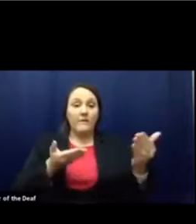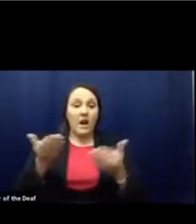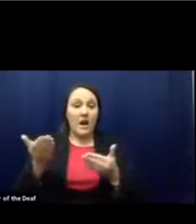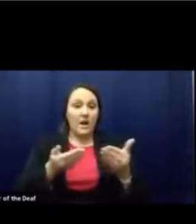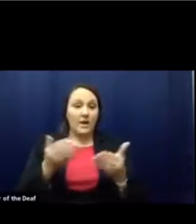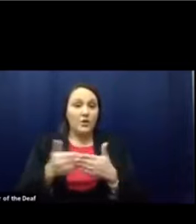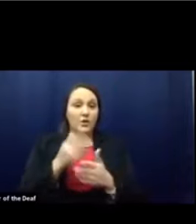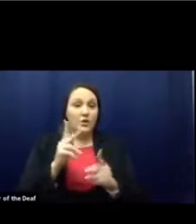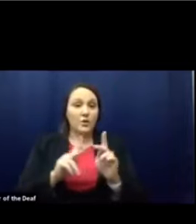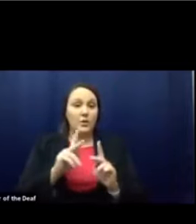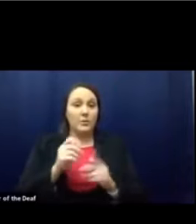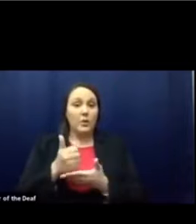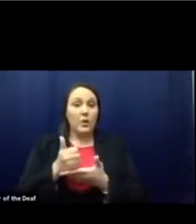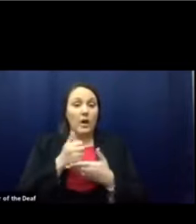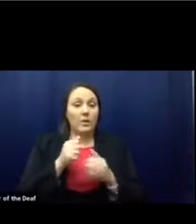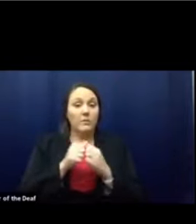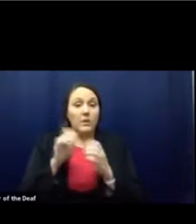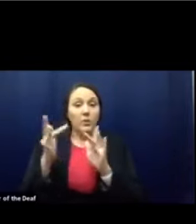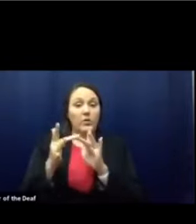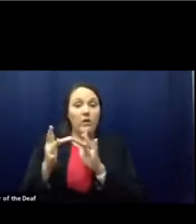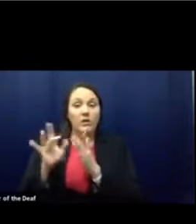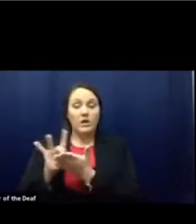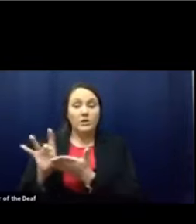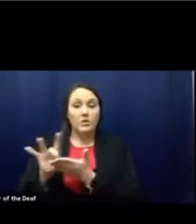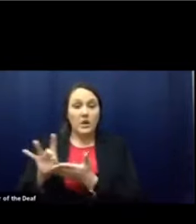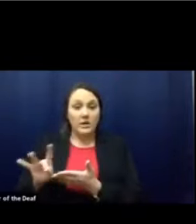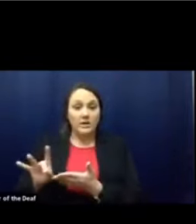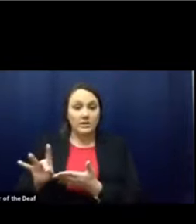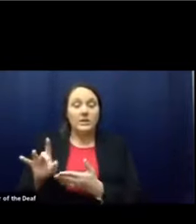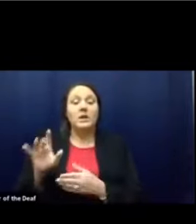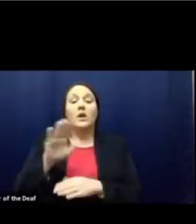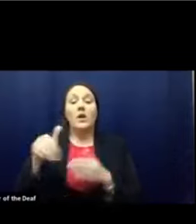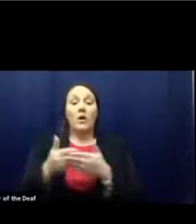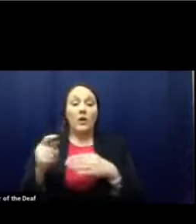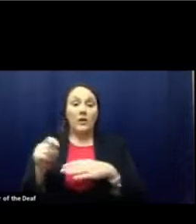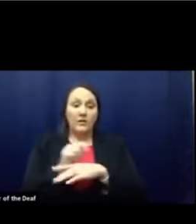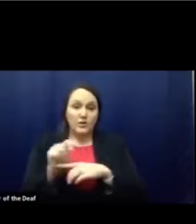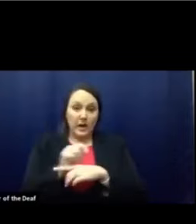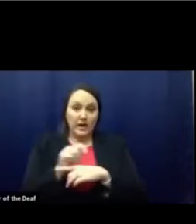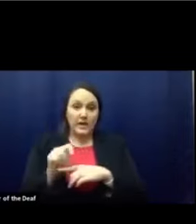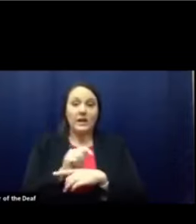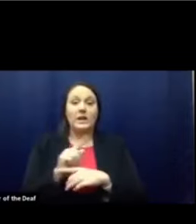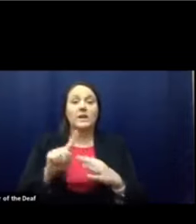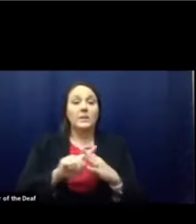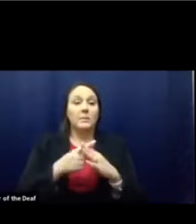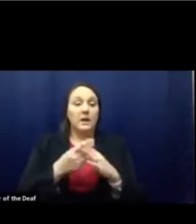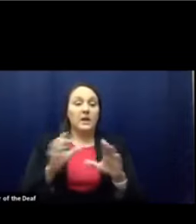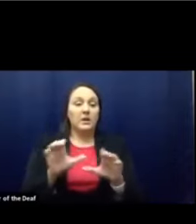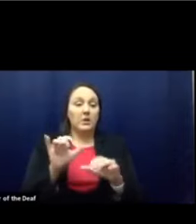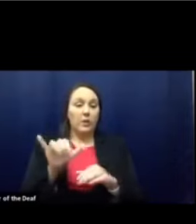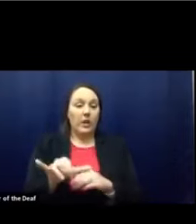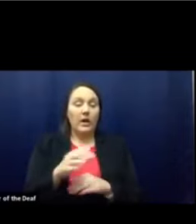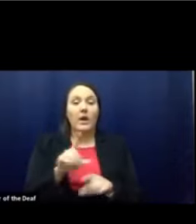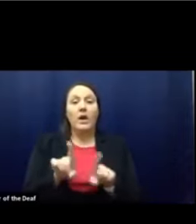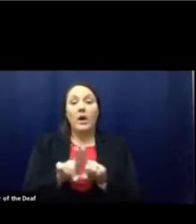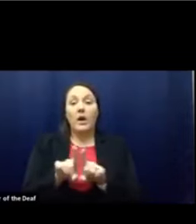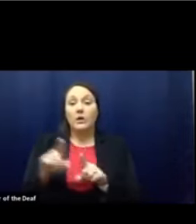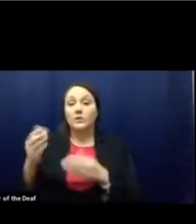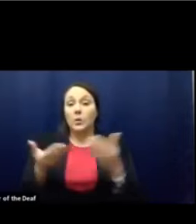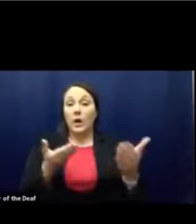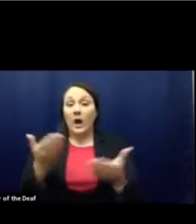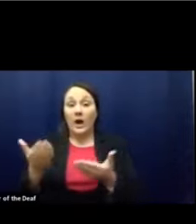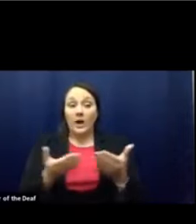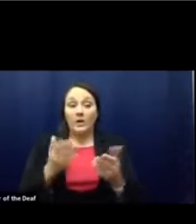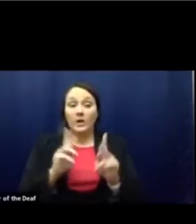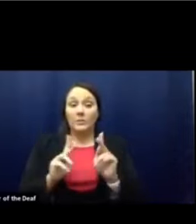are assisting with our contact tracing efforts, gone through all of our training and are beginning to do that work. And we are also hiring folks